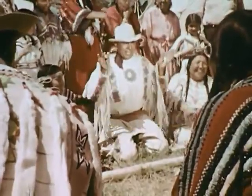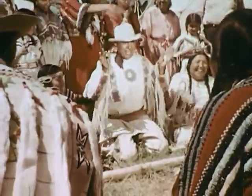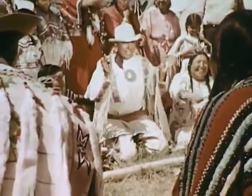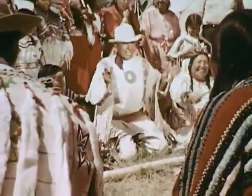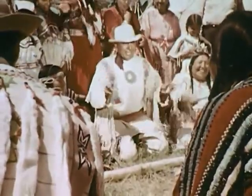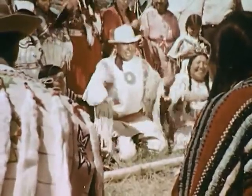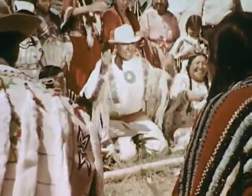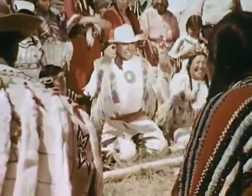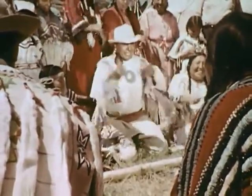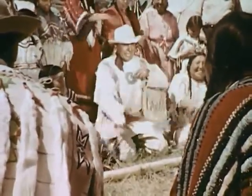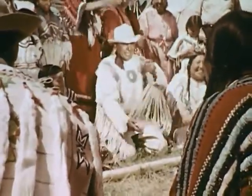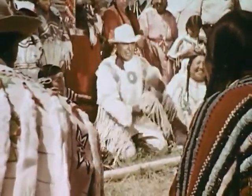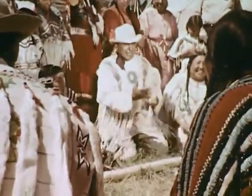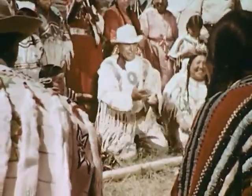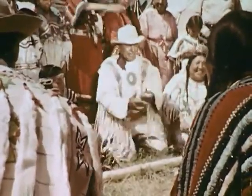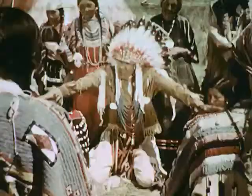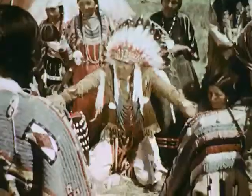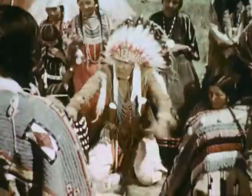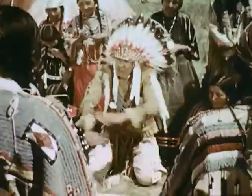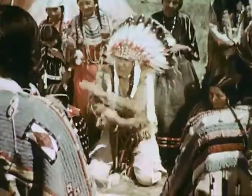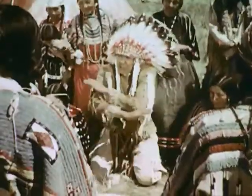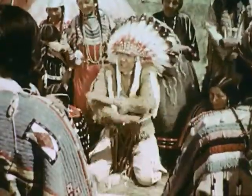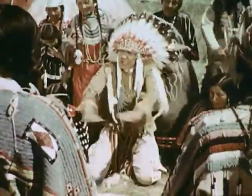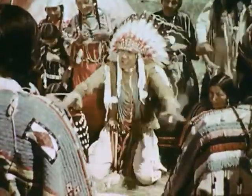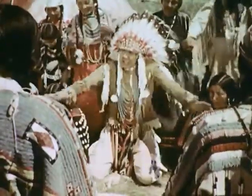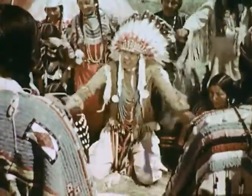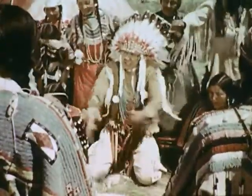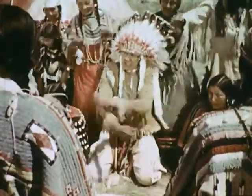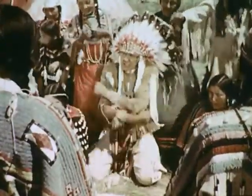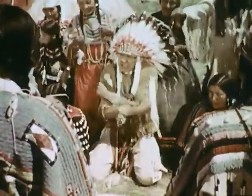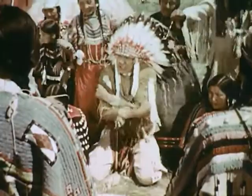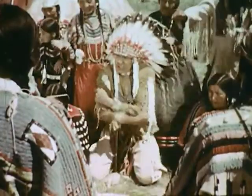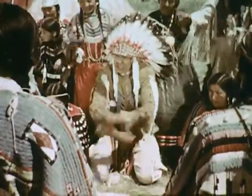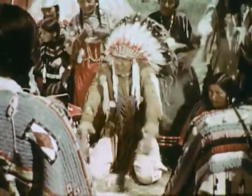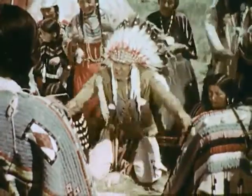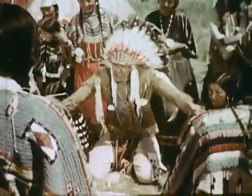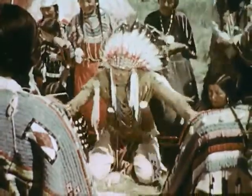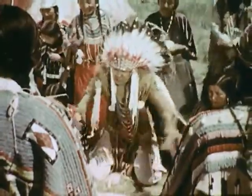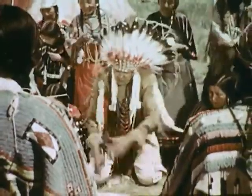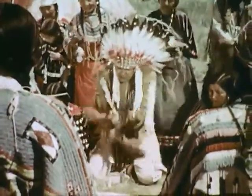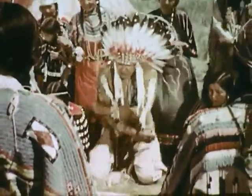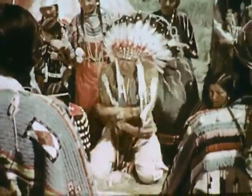The side having the bones tries to confuse the Indian doing the guessing.